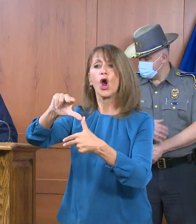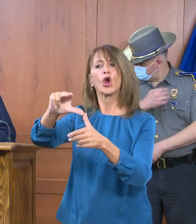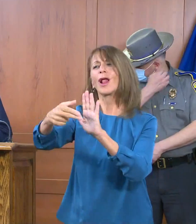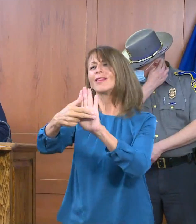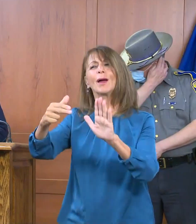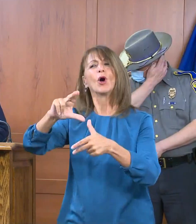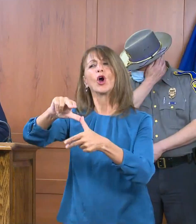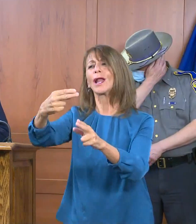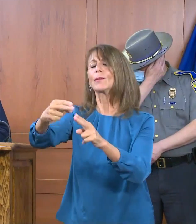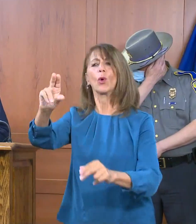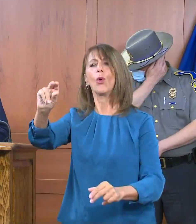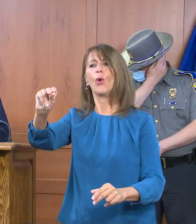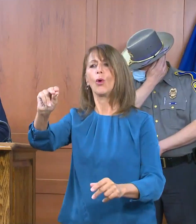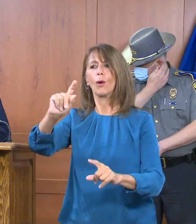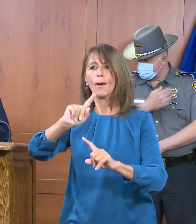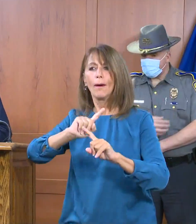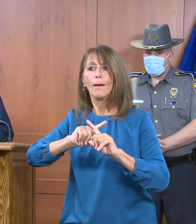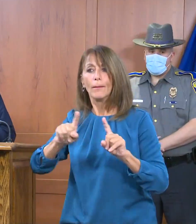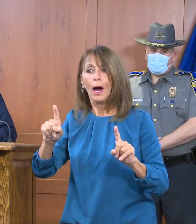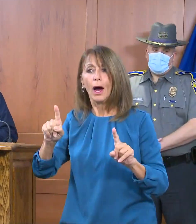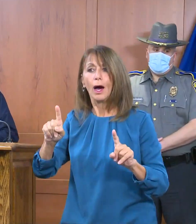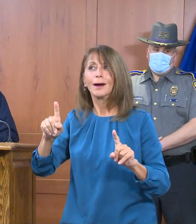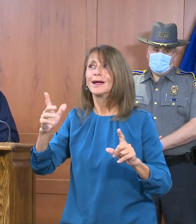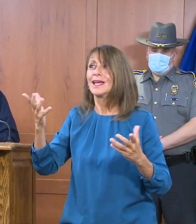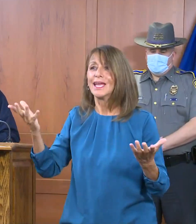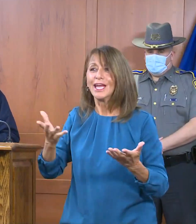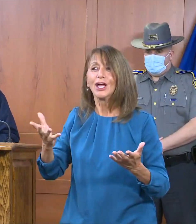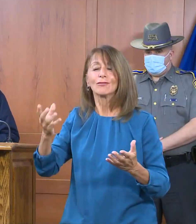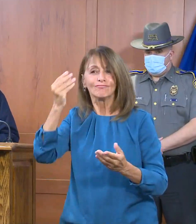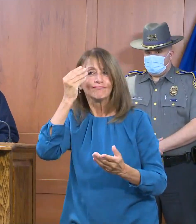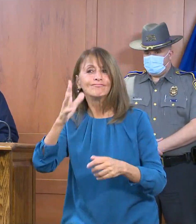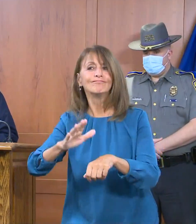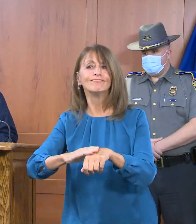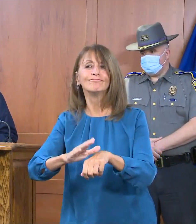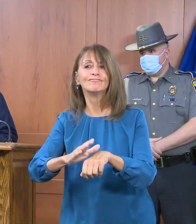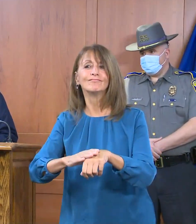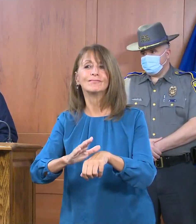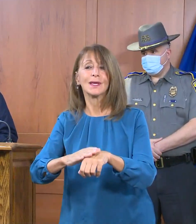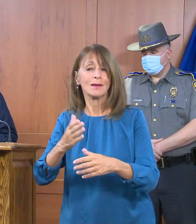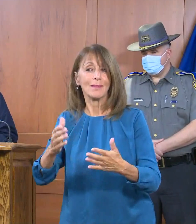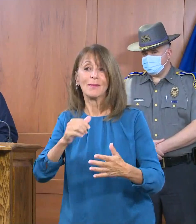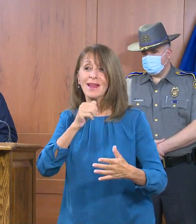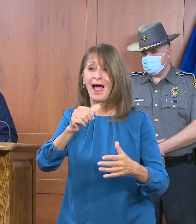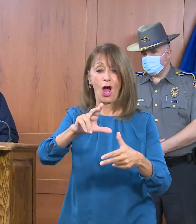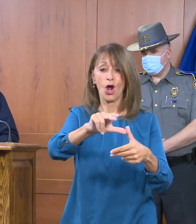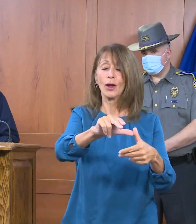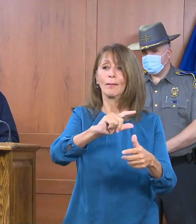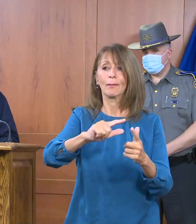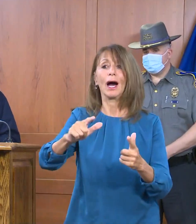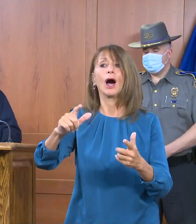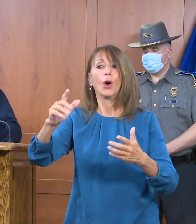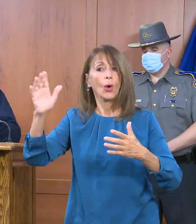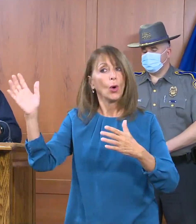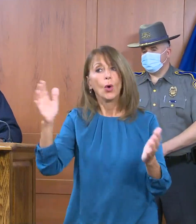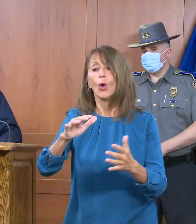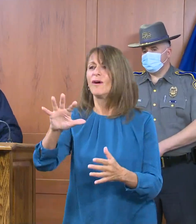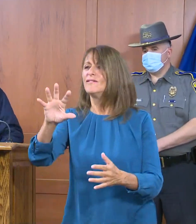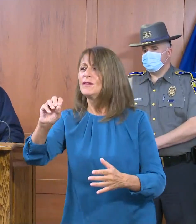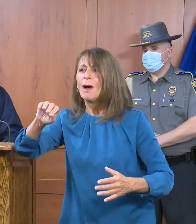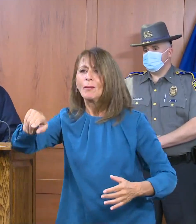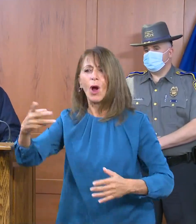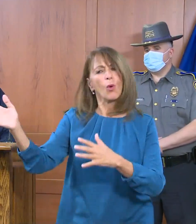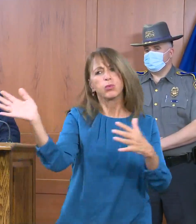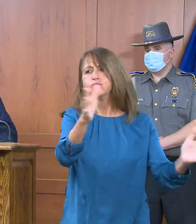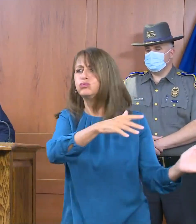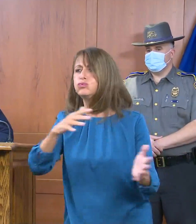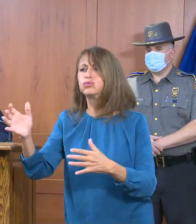either. Because the terrain is so wet, you do have just a 40, 50 knot gust knocks over trees, and that's